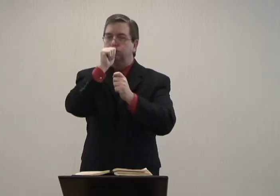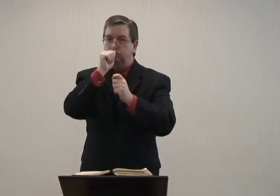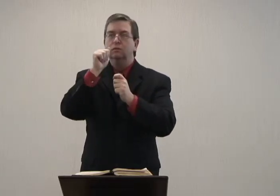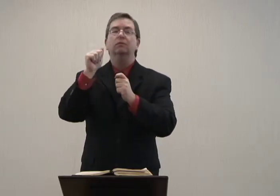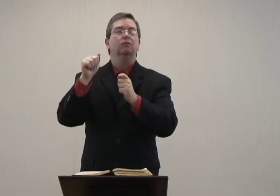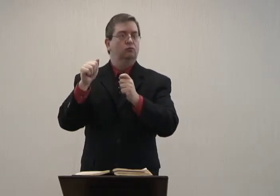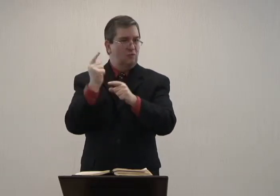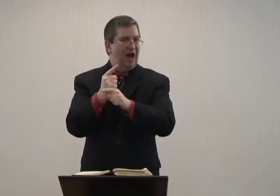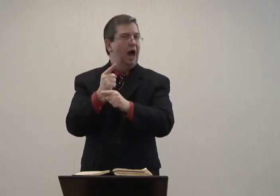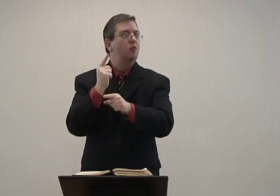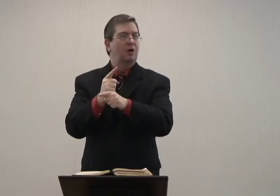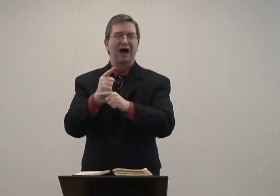changes.